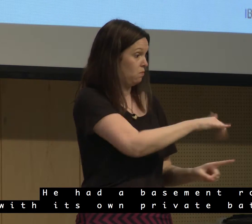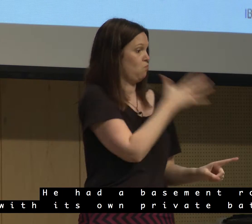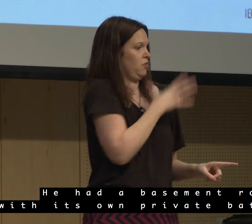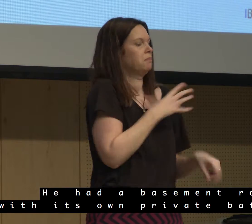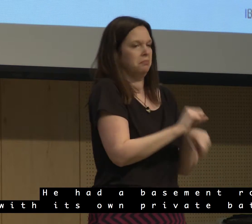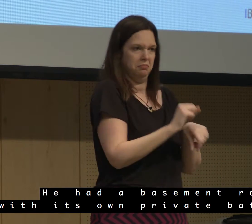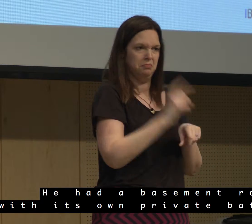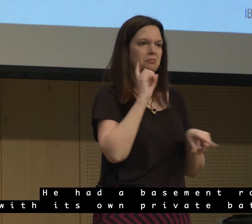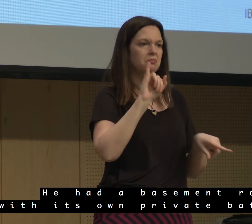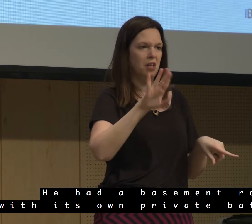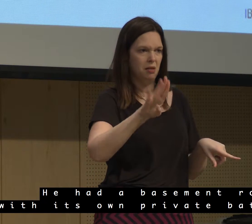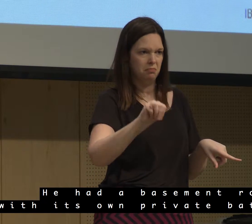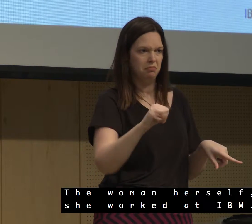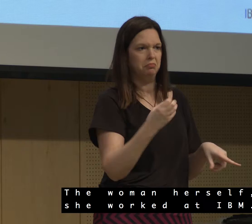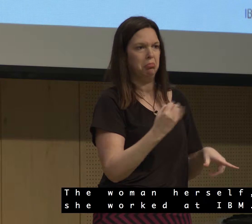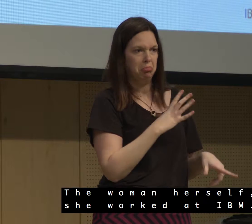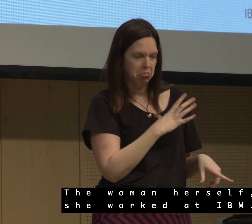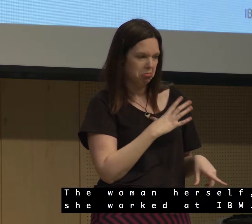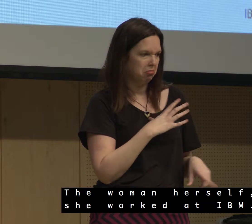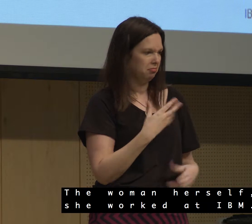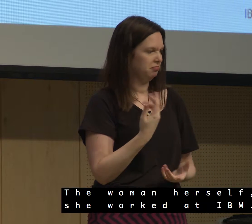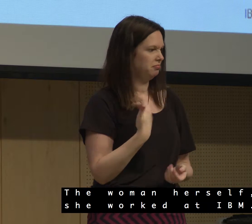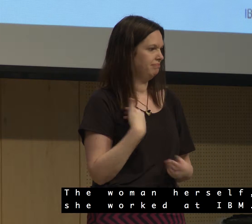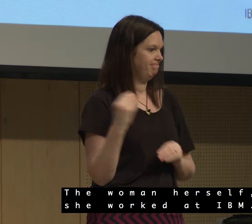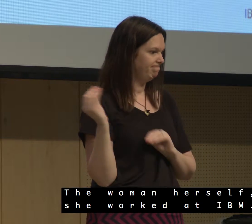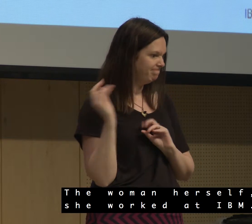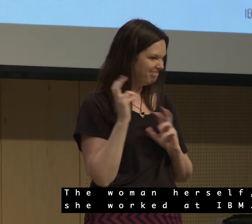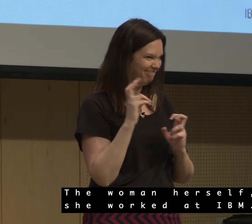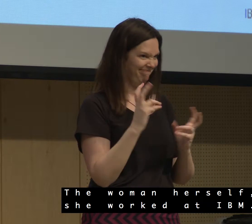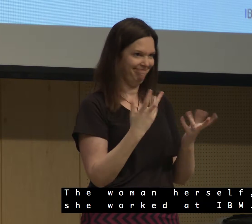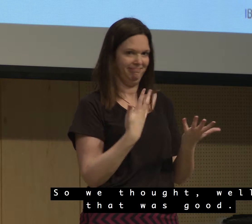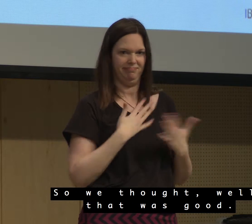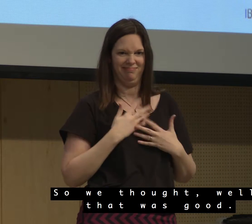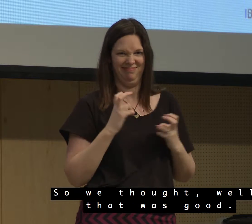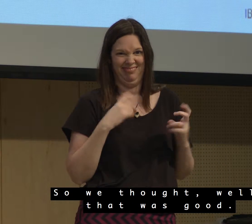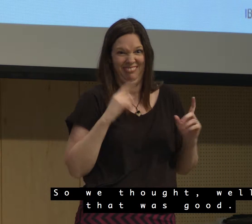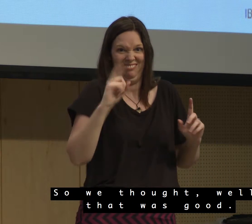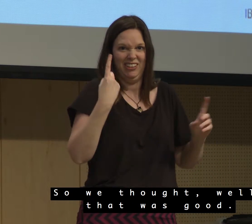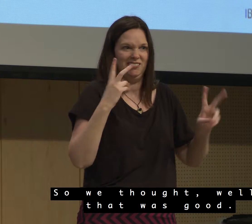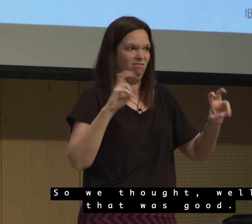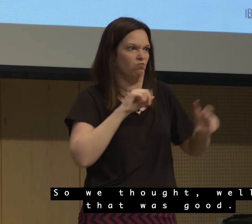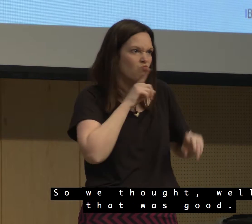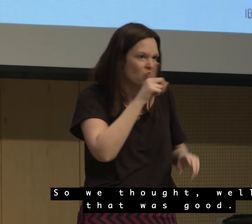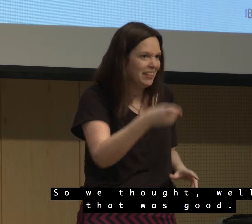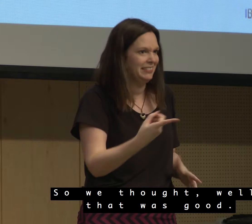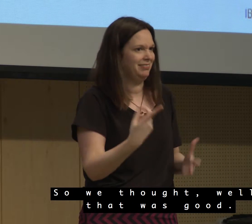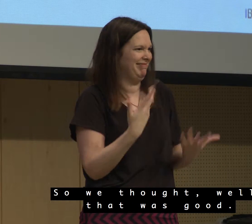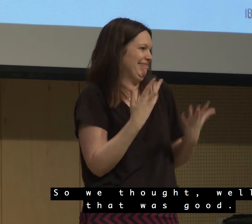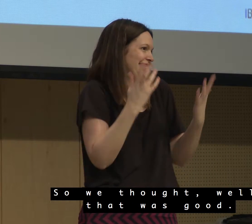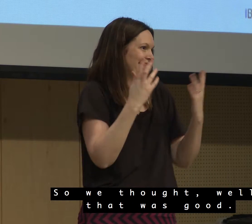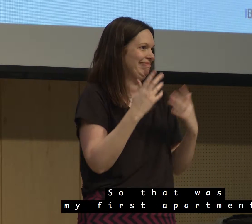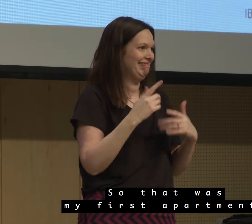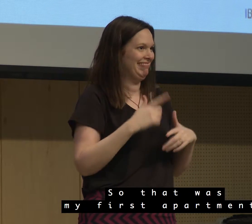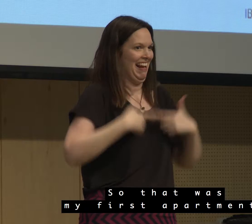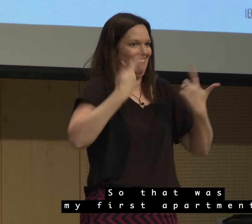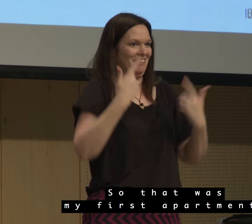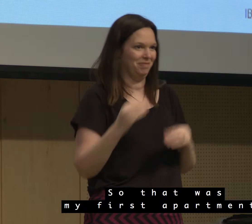its own private bathroom. The woman herself, she worked at IBM, so we thought, well, that was good. So that was